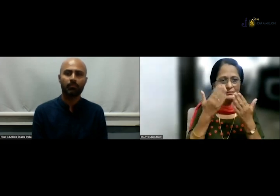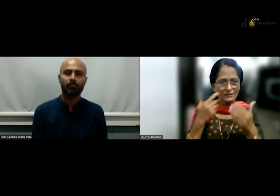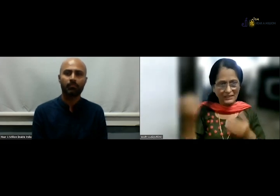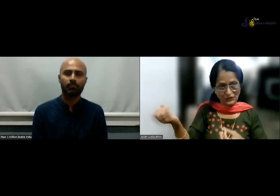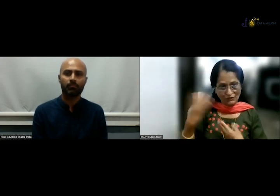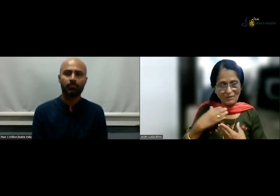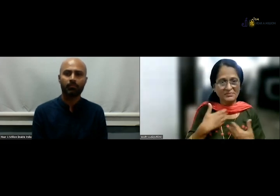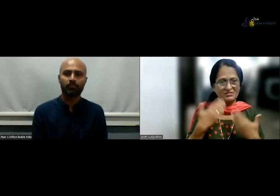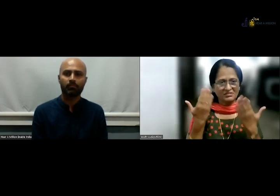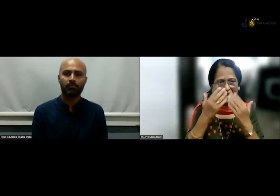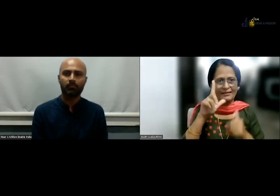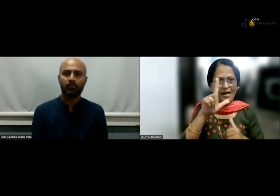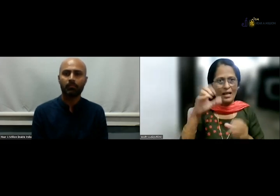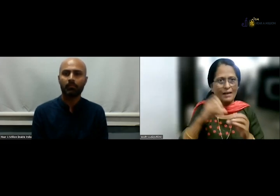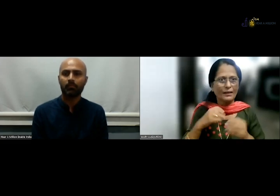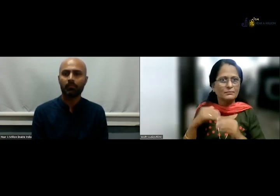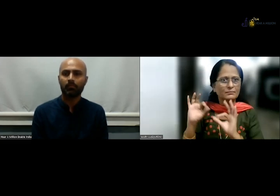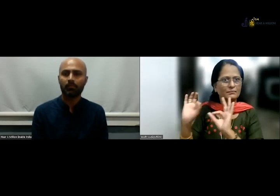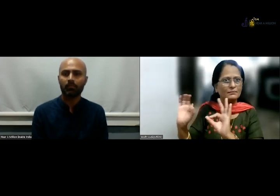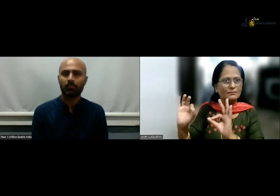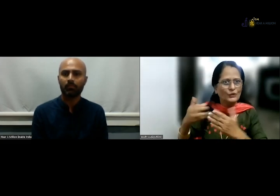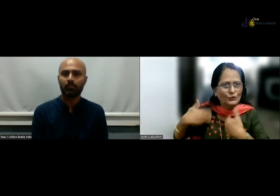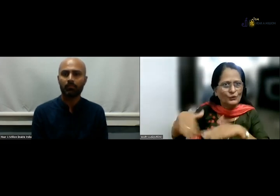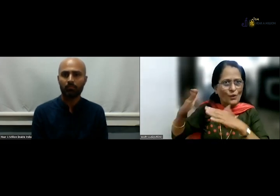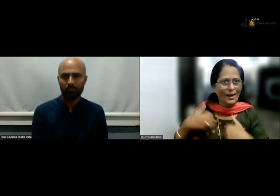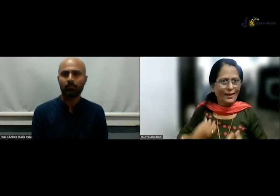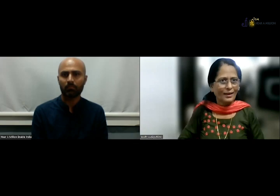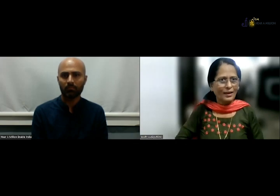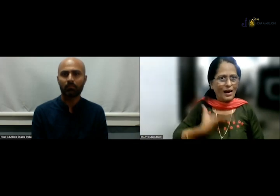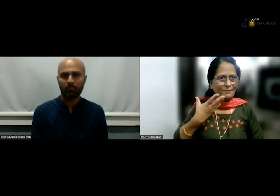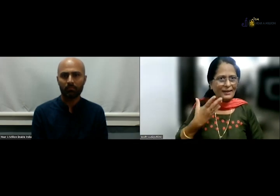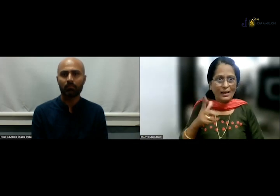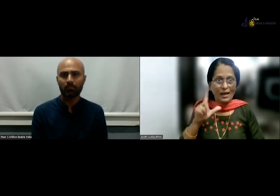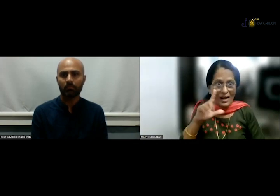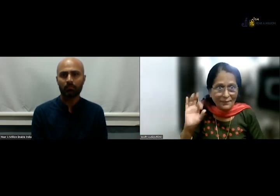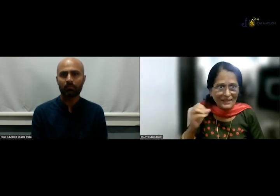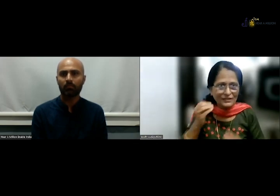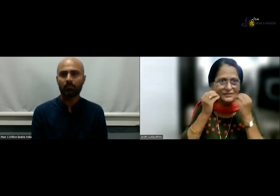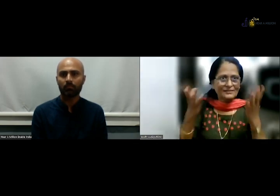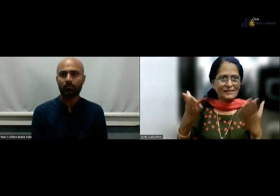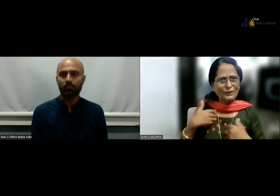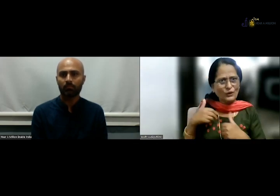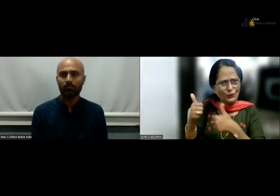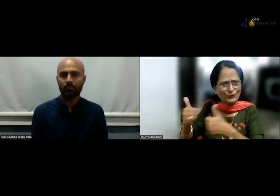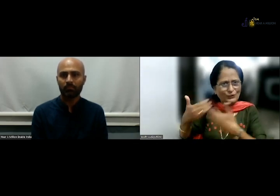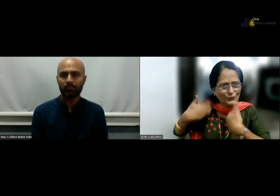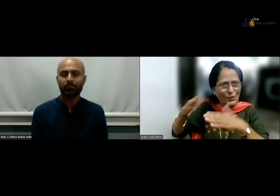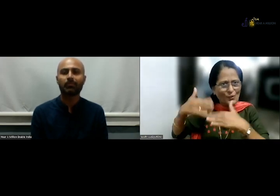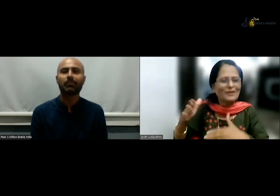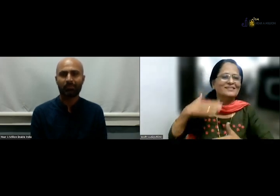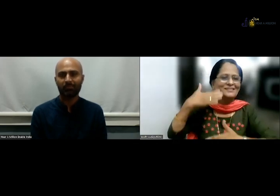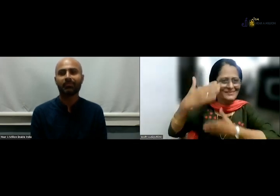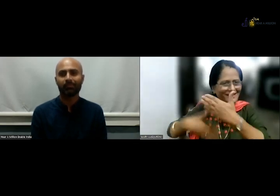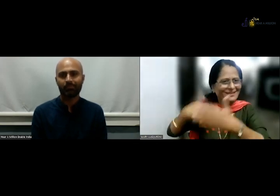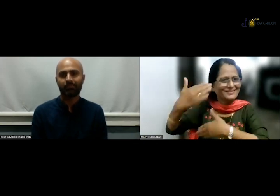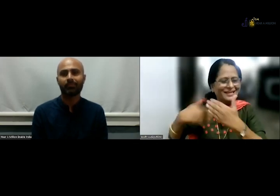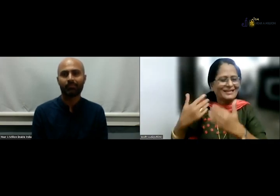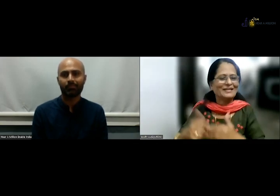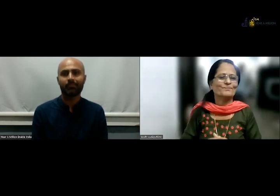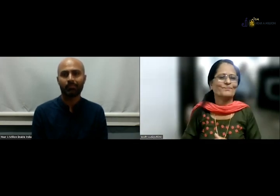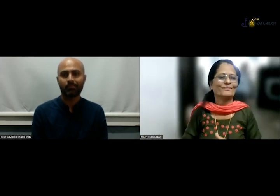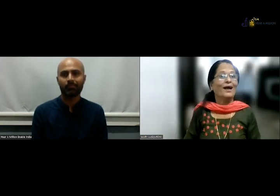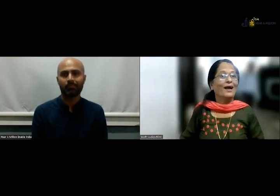my best friend, and she told me that she would be pursuing LLB, and I was so good. I was